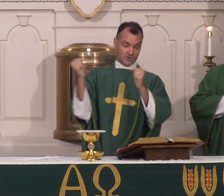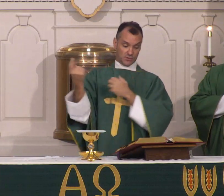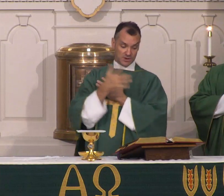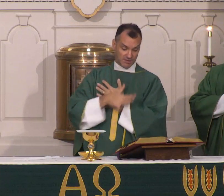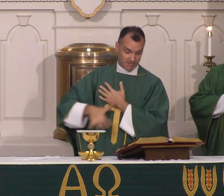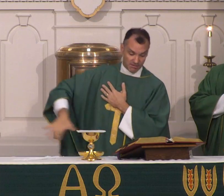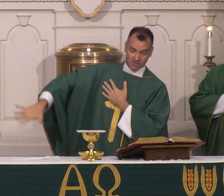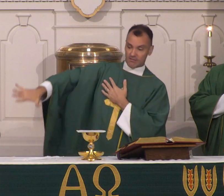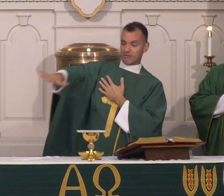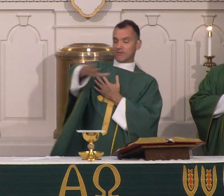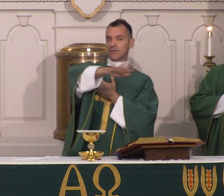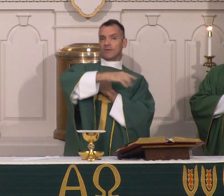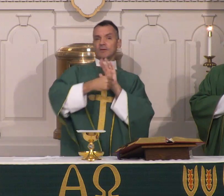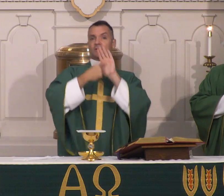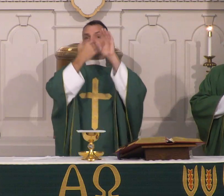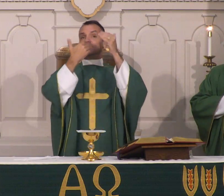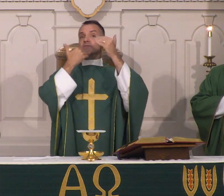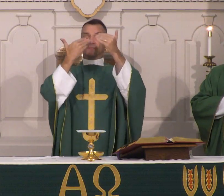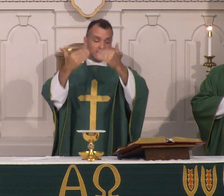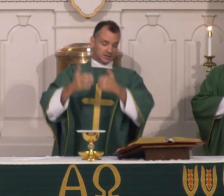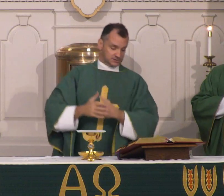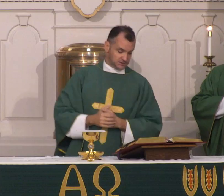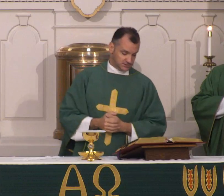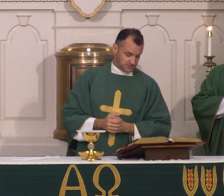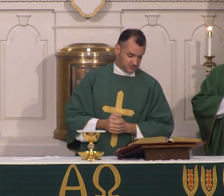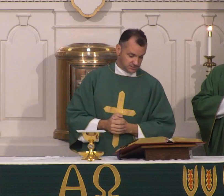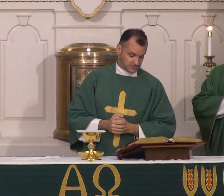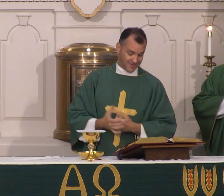Father, Almighty and Eternal God.